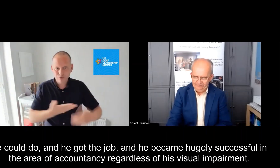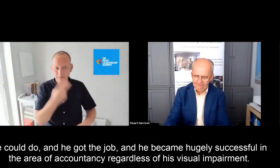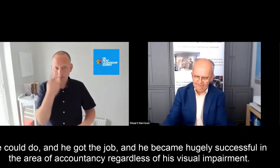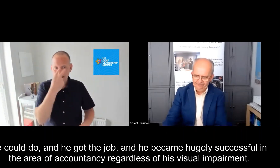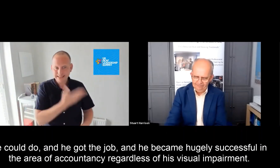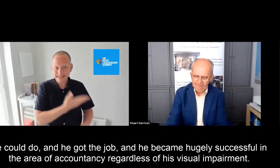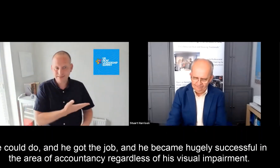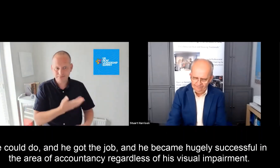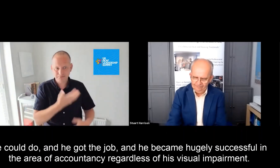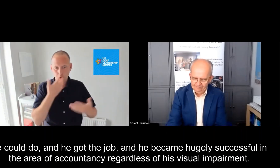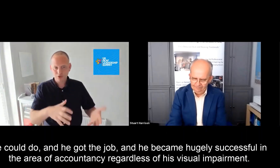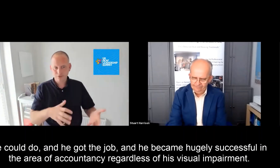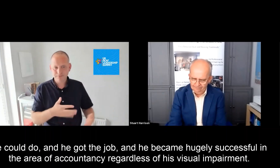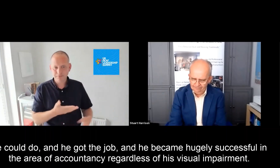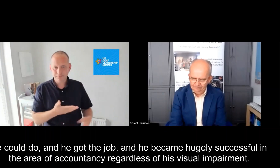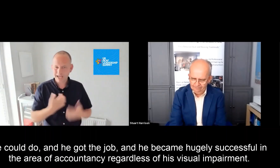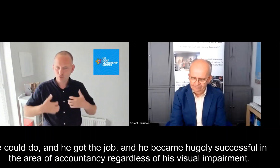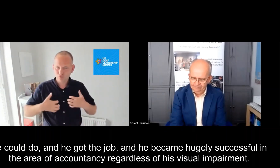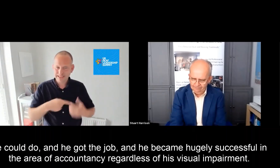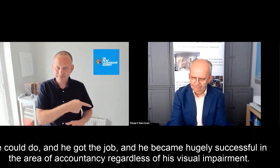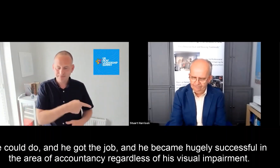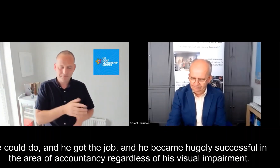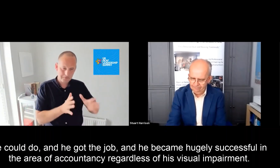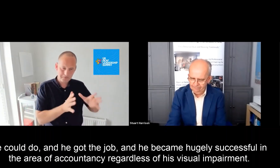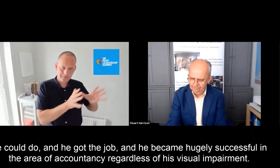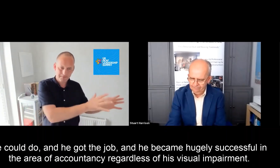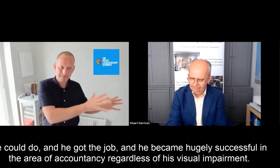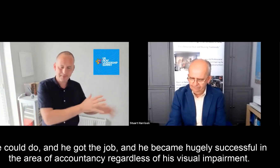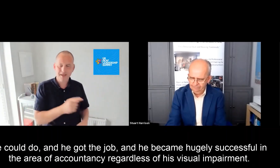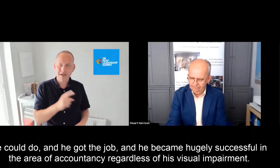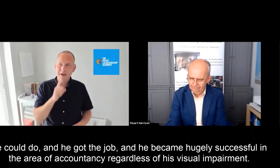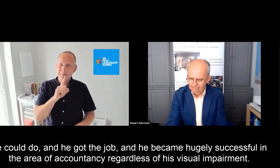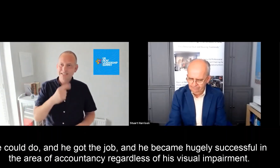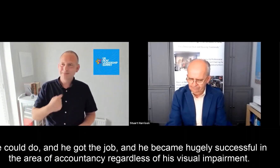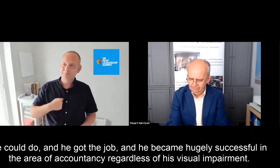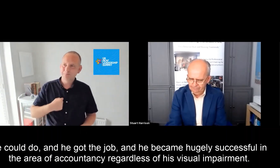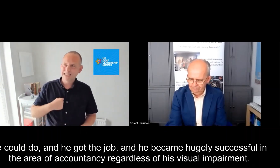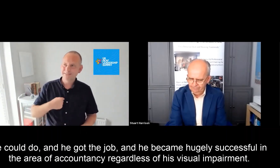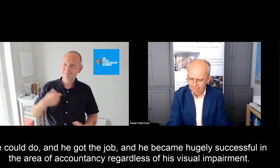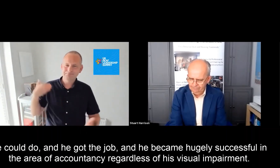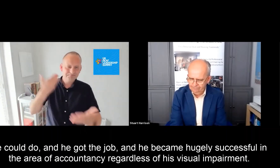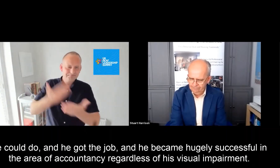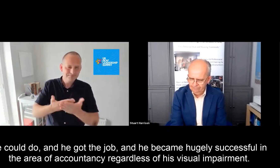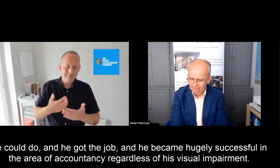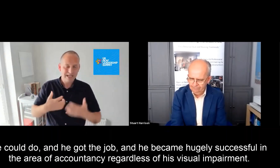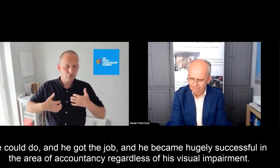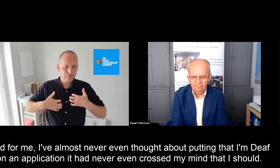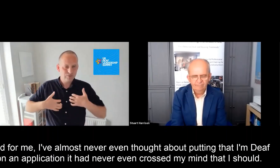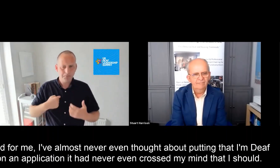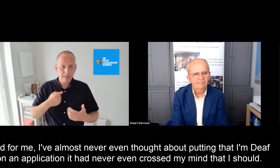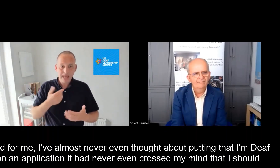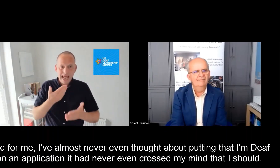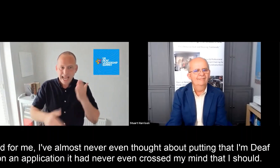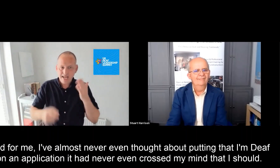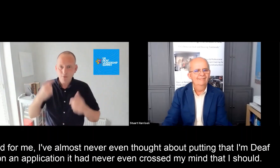he became hugely successful in the area of accountancy, regardless of his visual impairment. And for